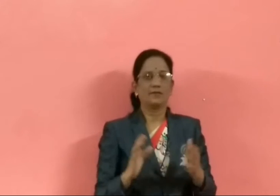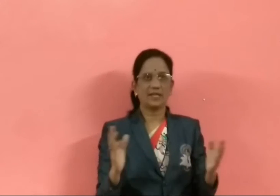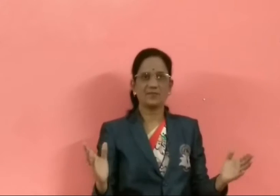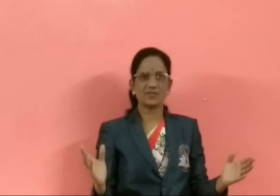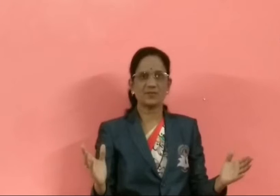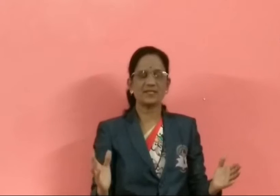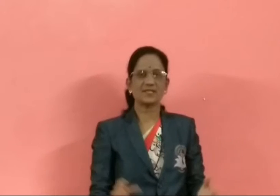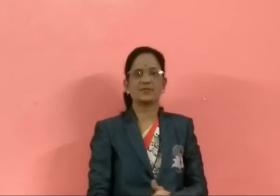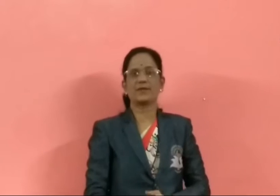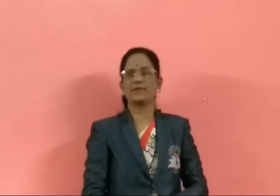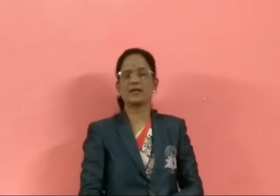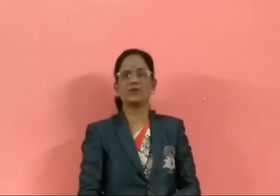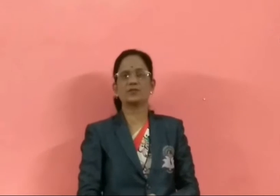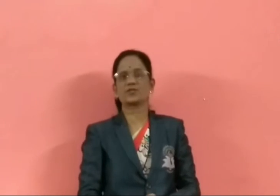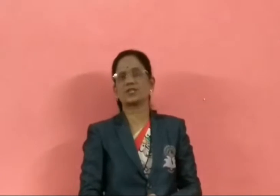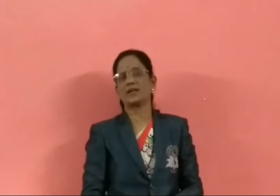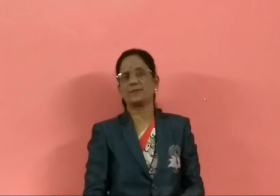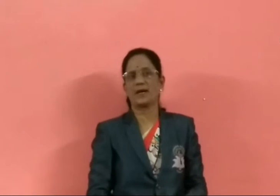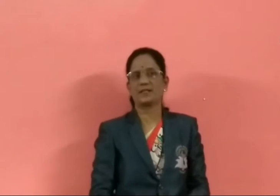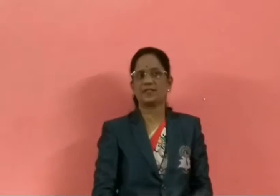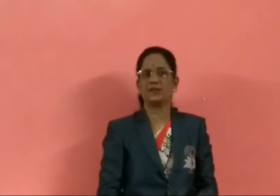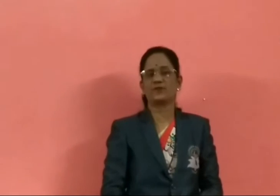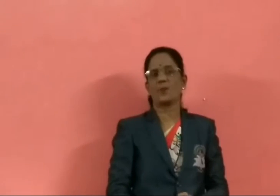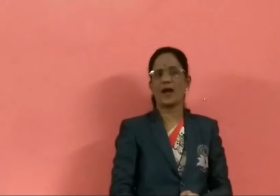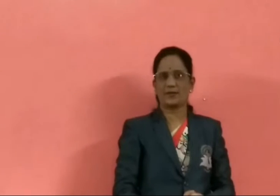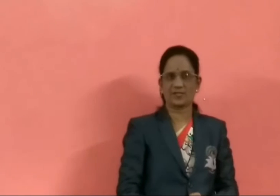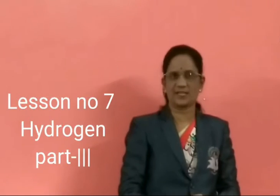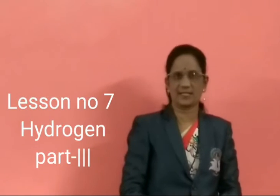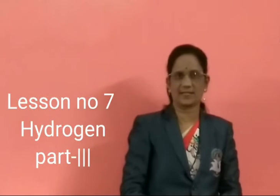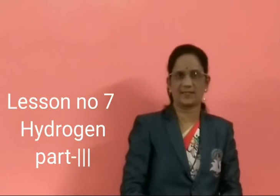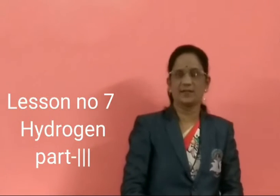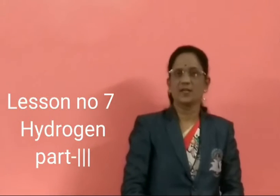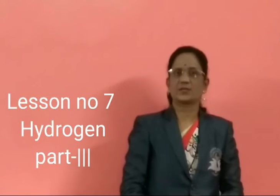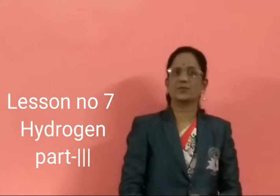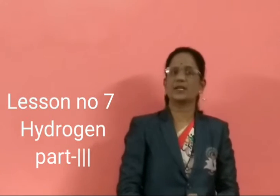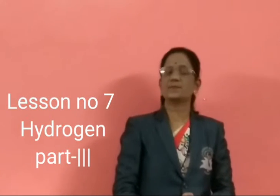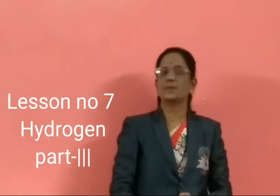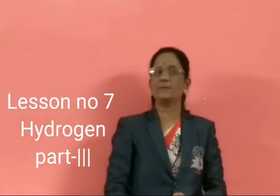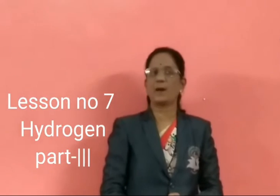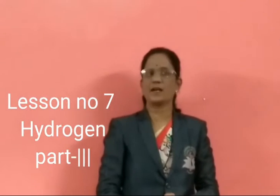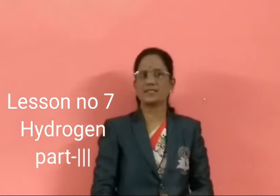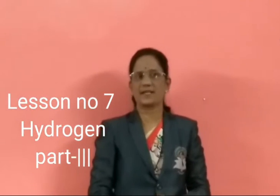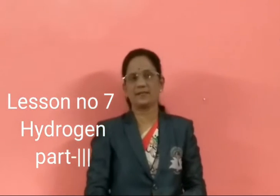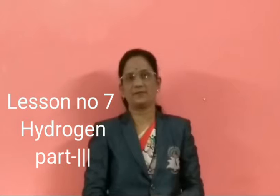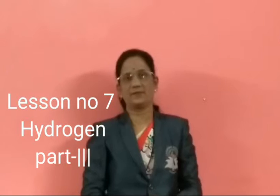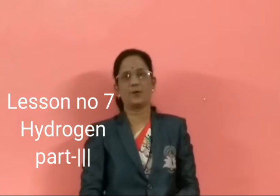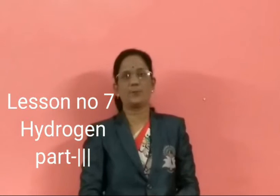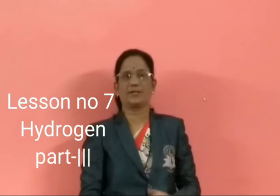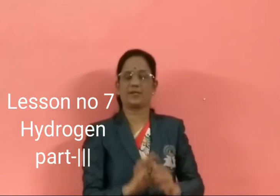Welcome students. Today we are going to start part 3rd from hydrogen lesson. Students, in part 2nd we completed up